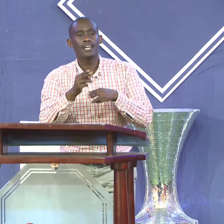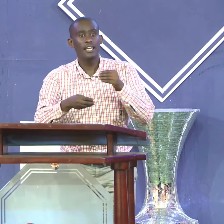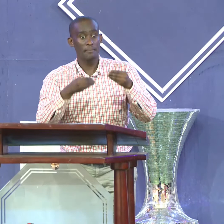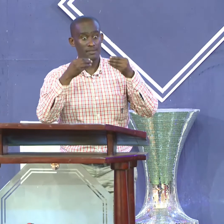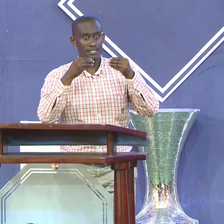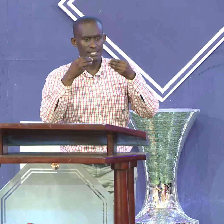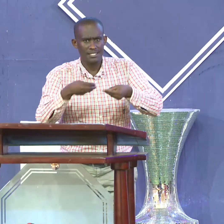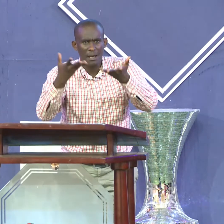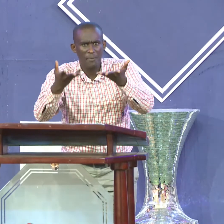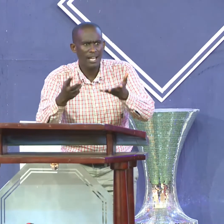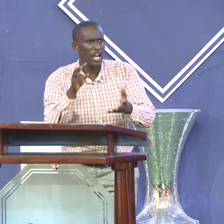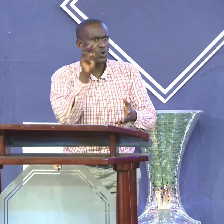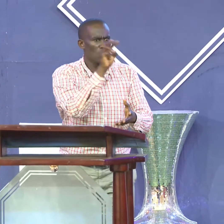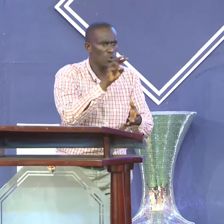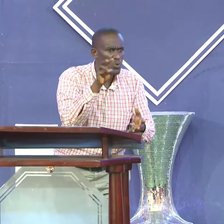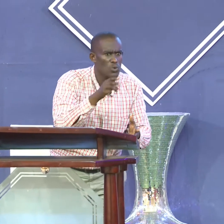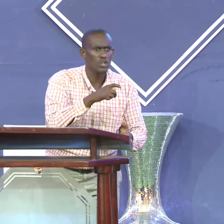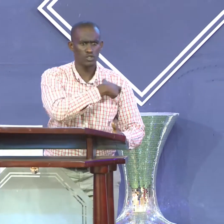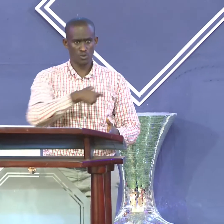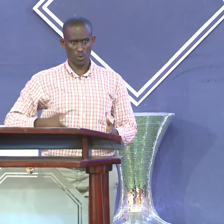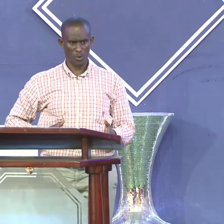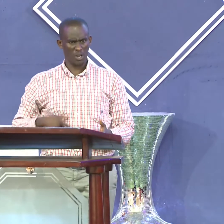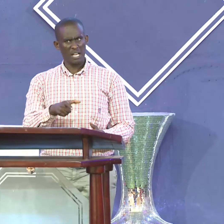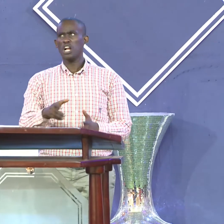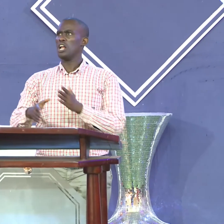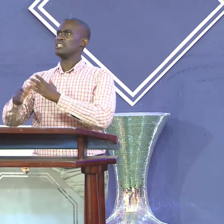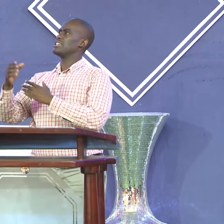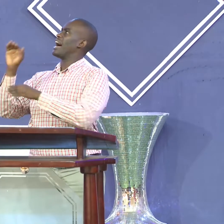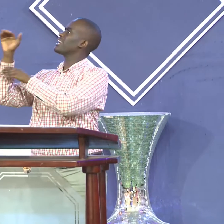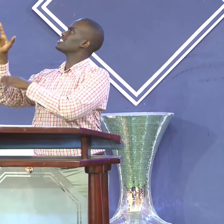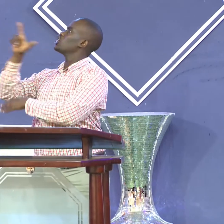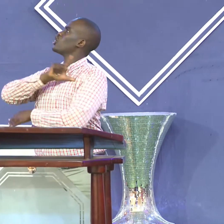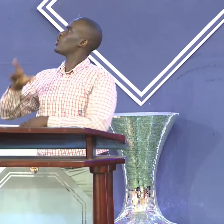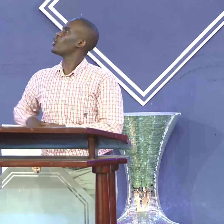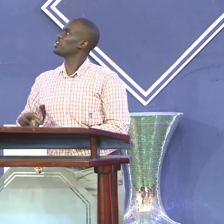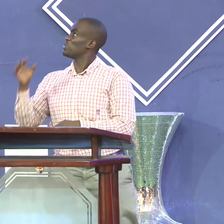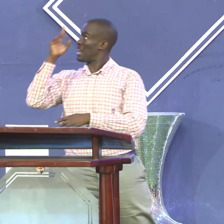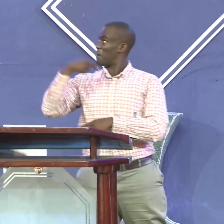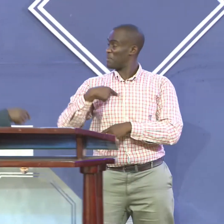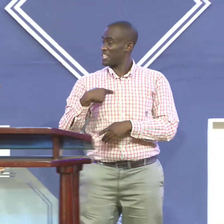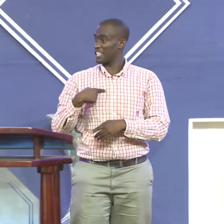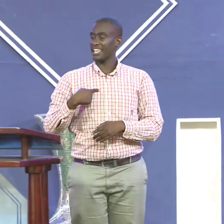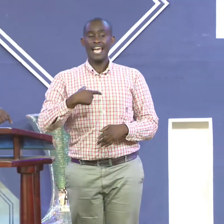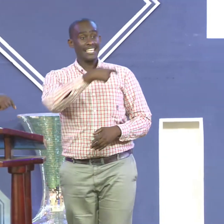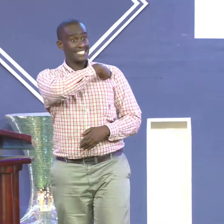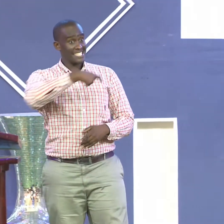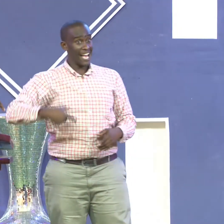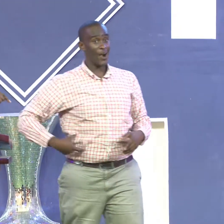God, did you lie to me? And he said that he is there hiding.